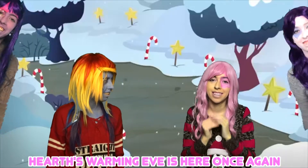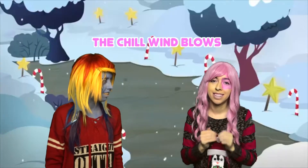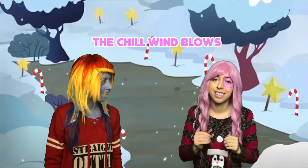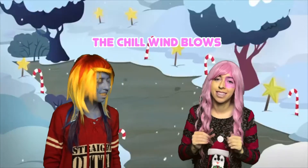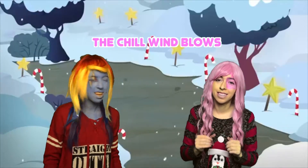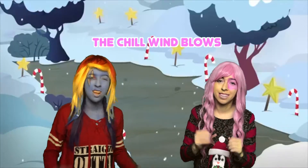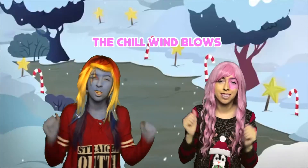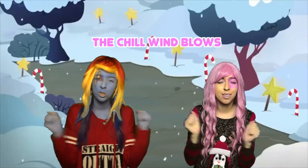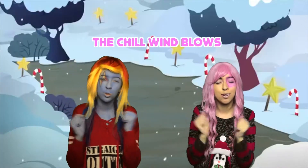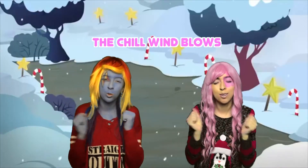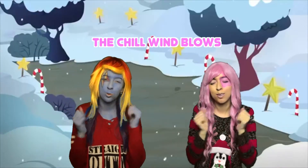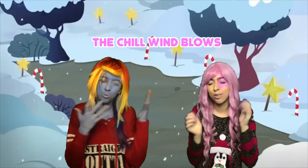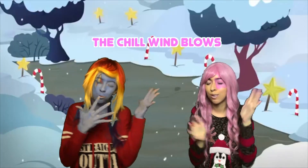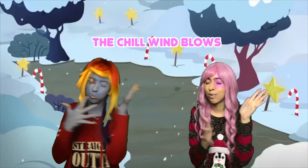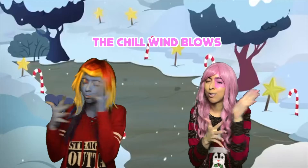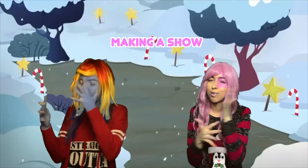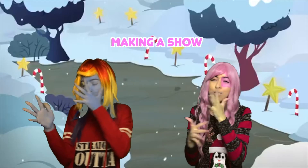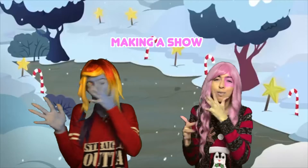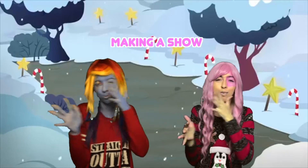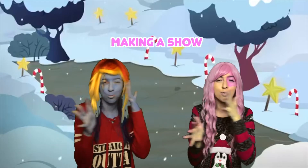The chill wind blows.